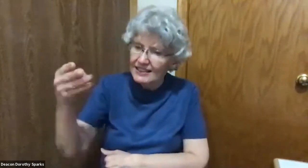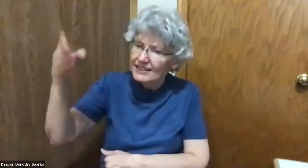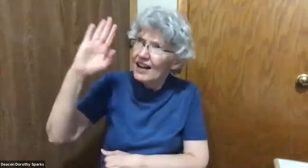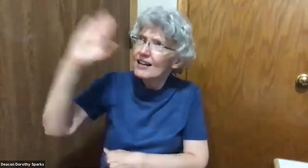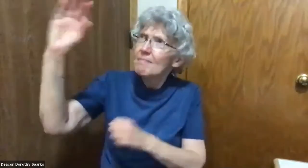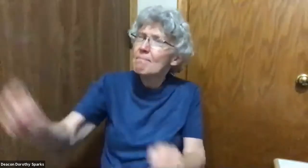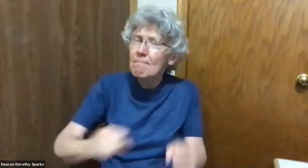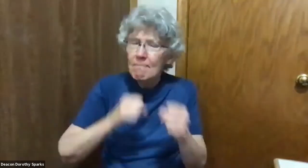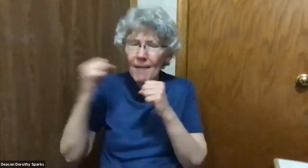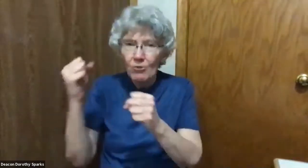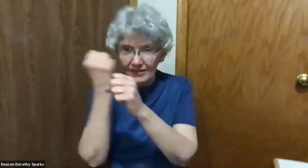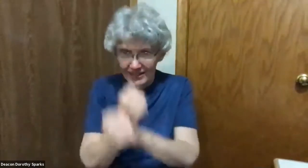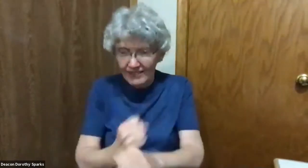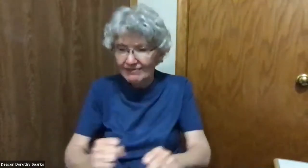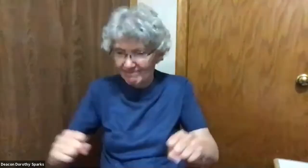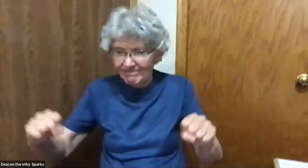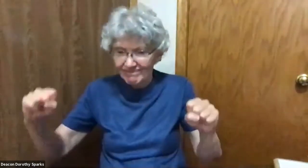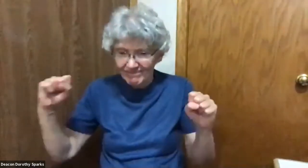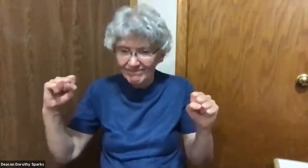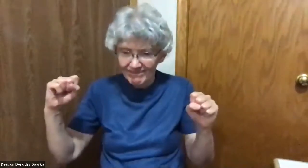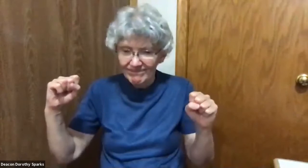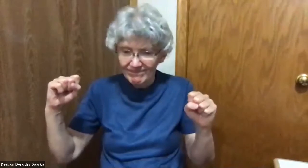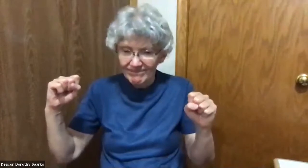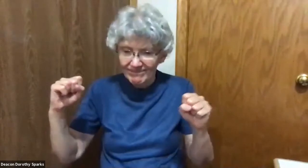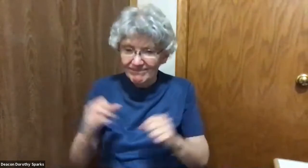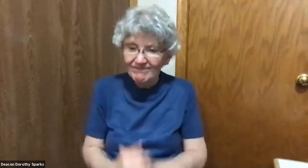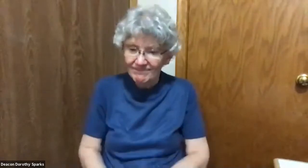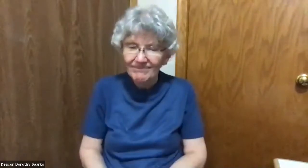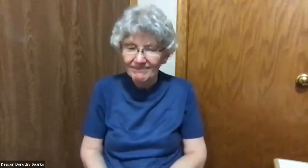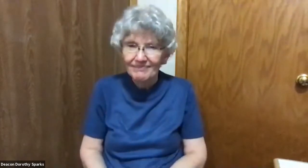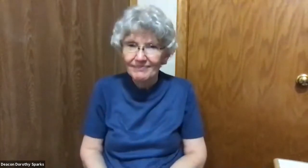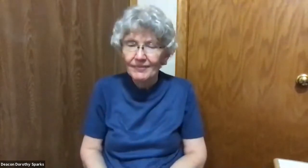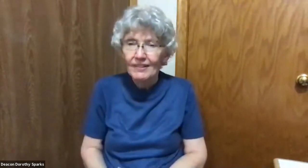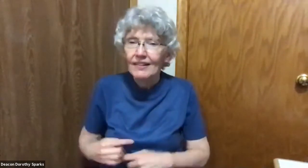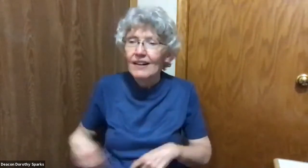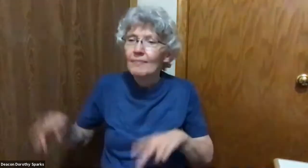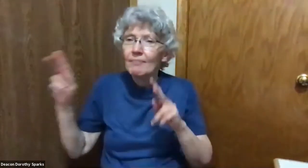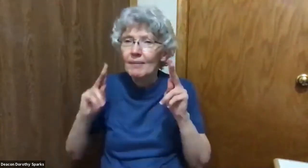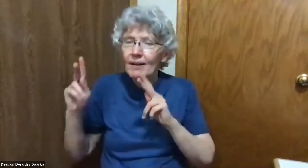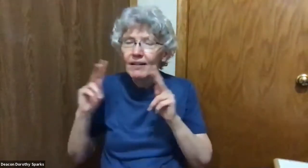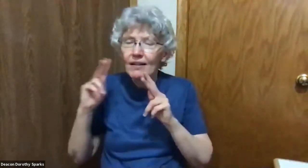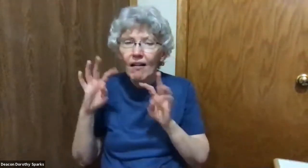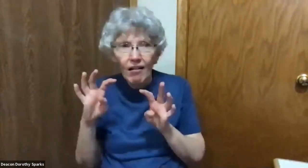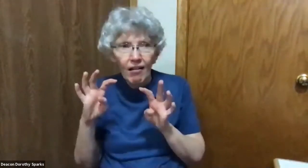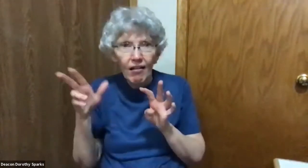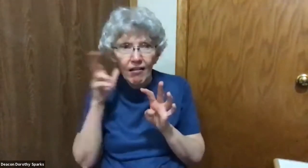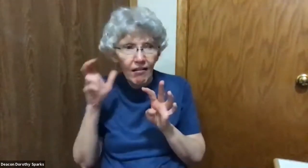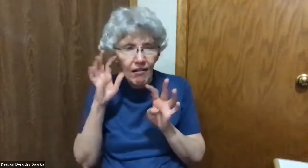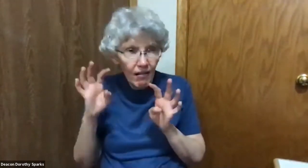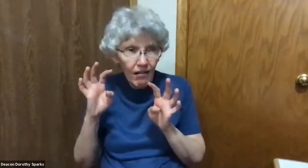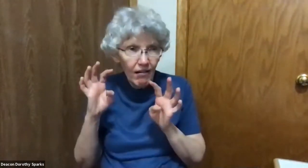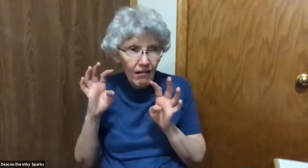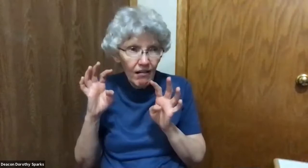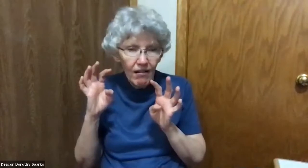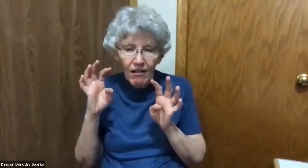and smooth out the rough roads. Then everyone will see the saving power of God."